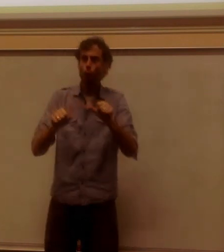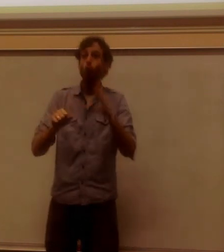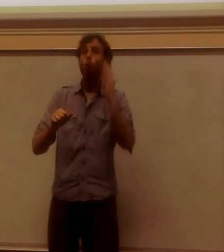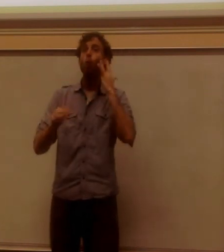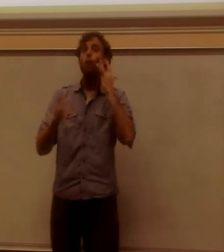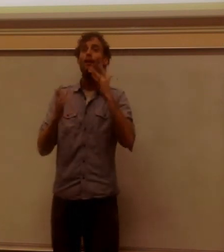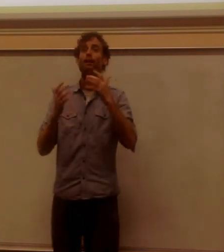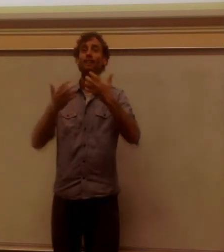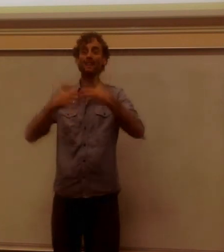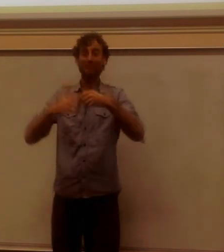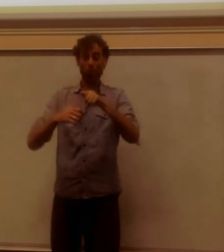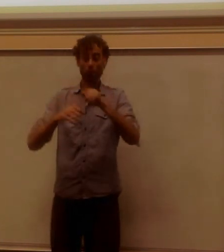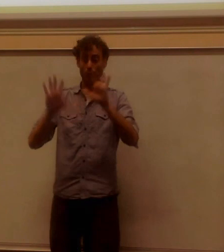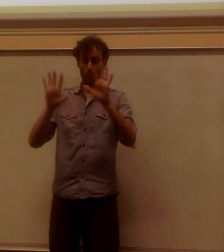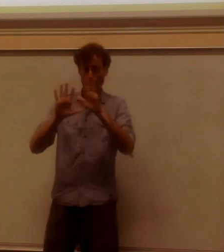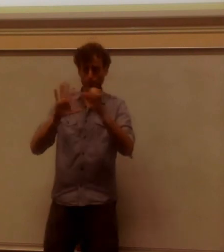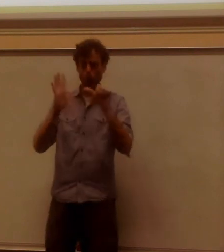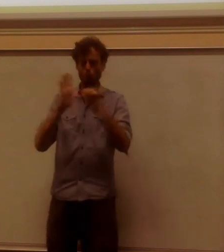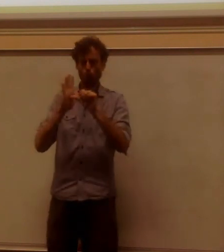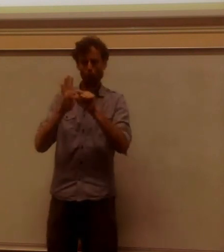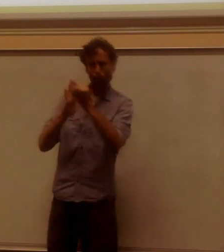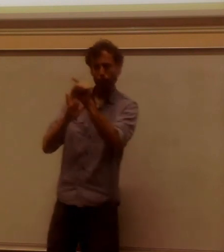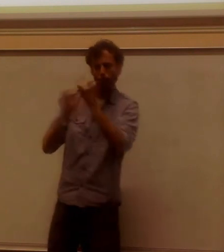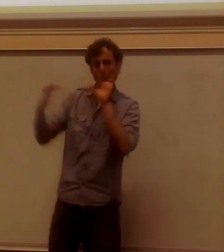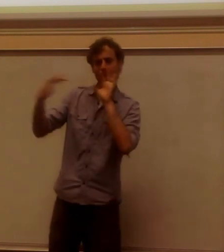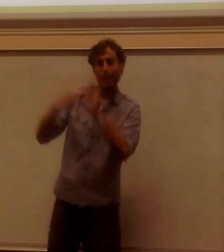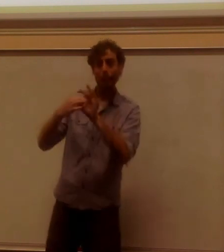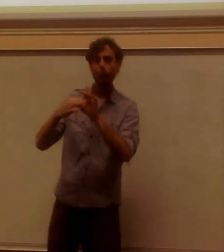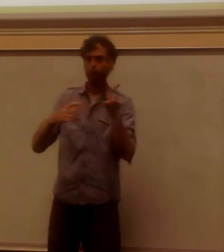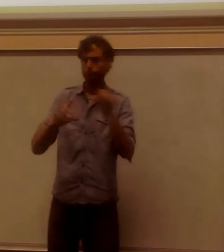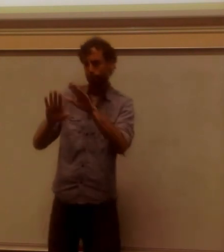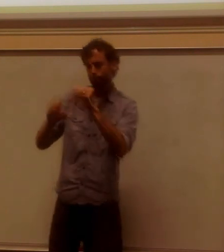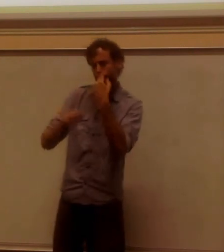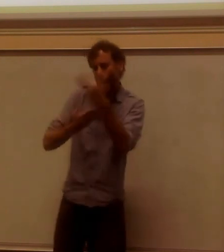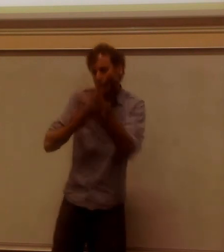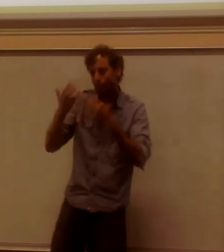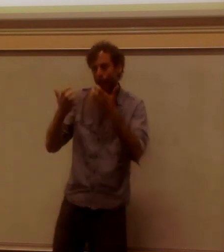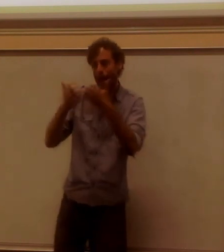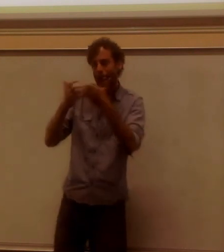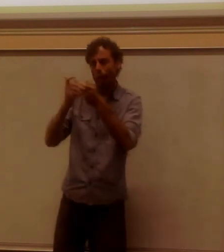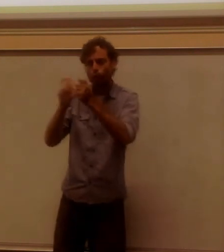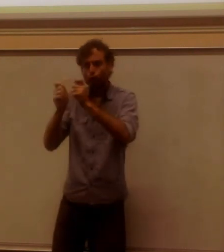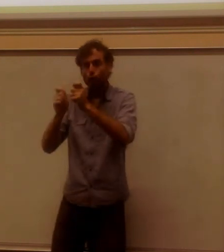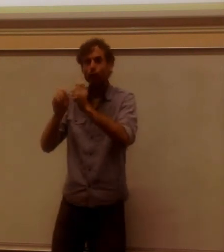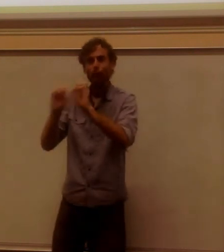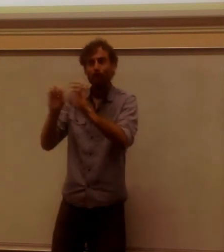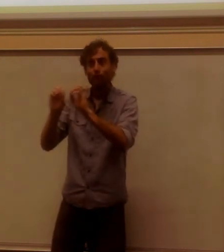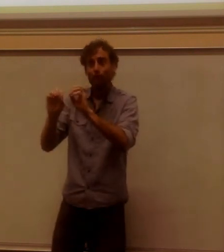difficulties. They problem solved on the spot. They often gave feedback or